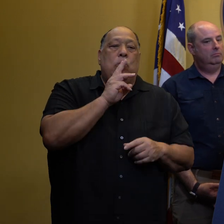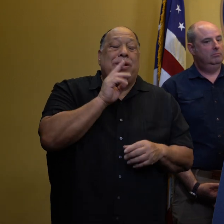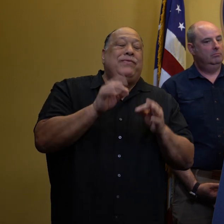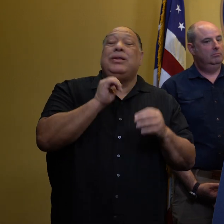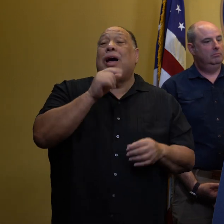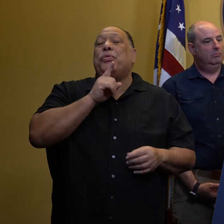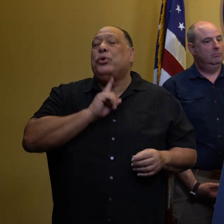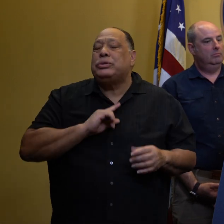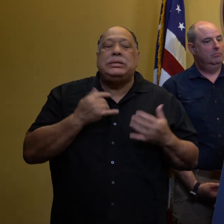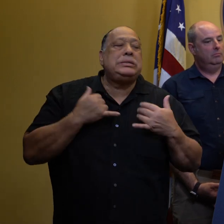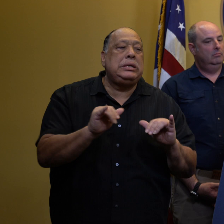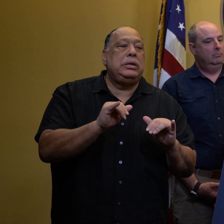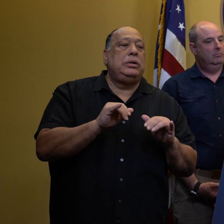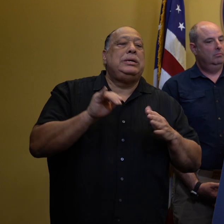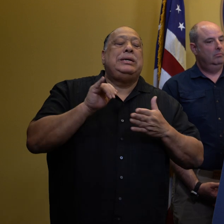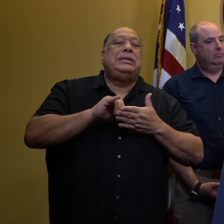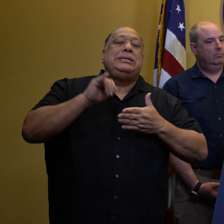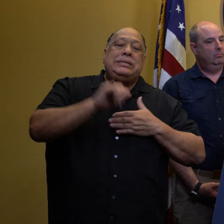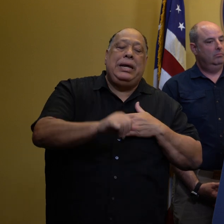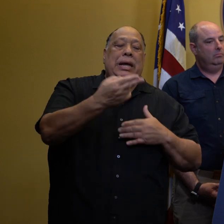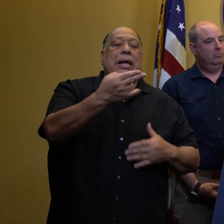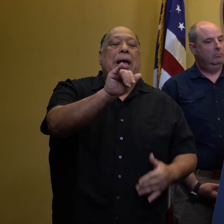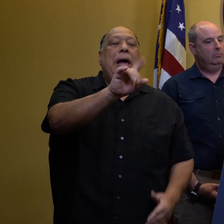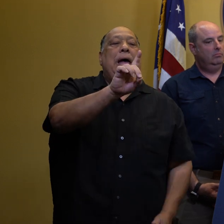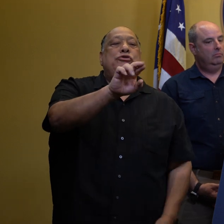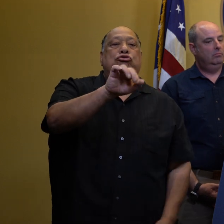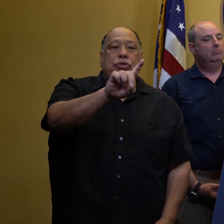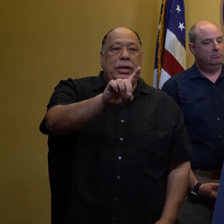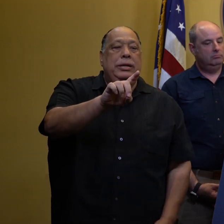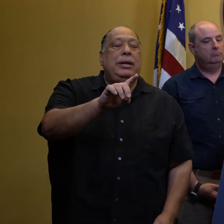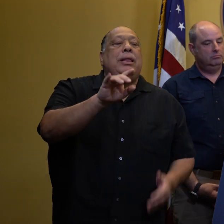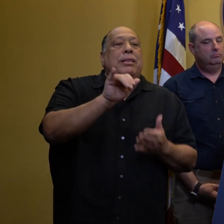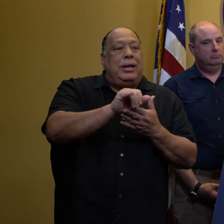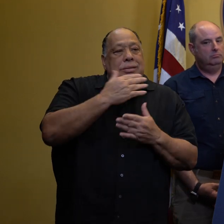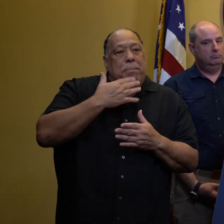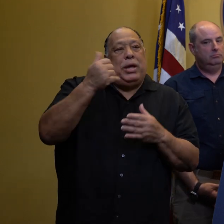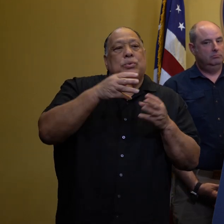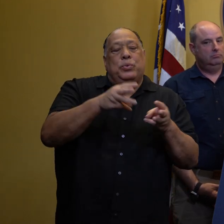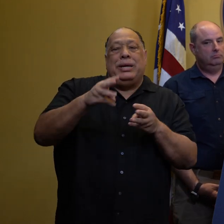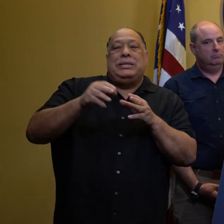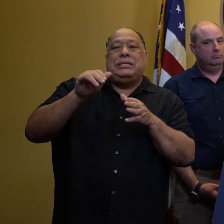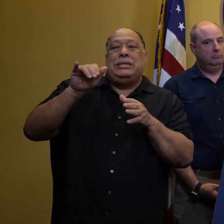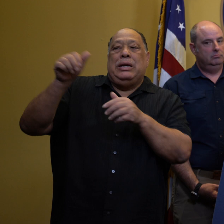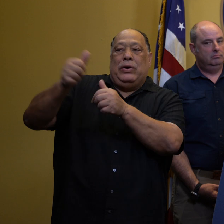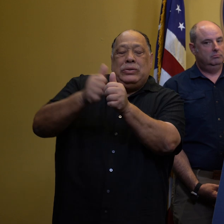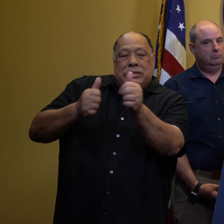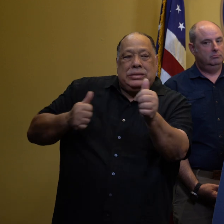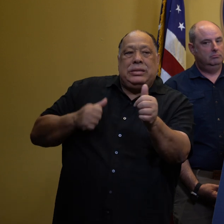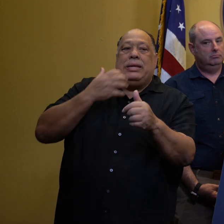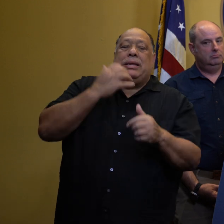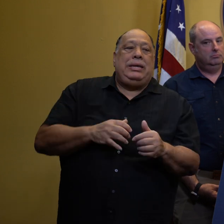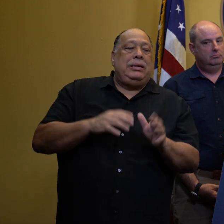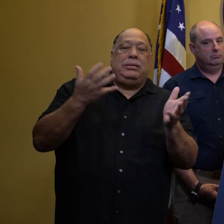drink water. Stay hydrated is very, very important. That is the best way, other than staying out of the heat, to beat the heat